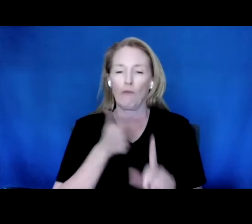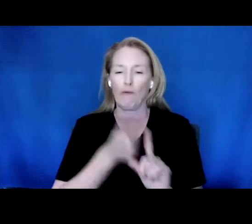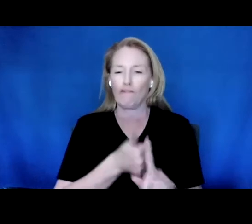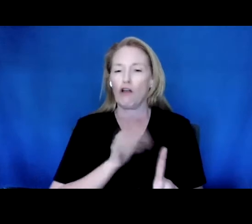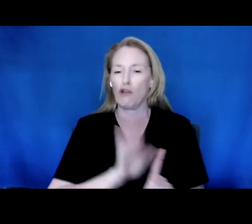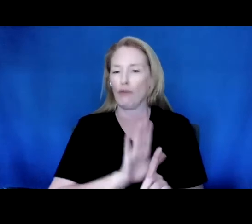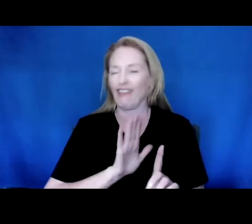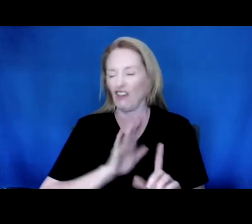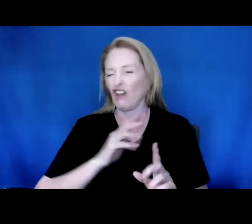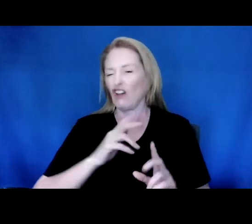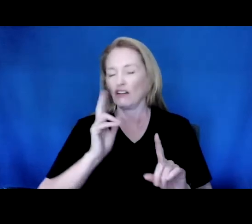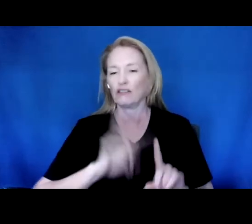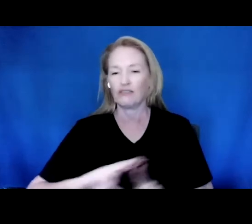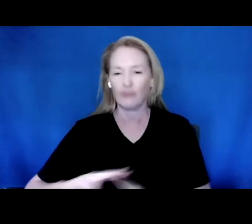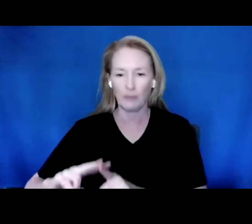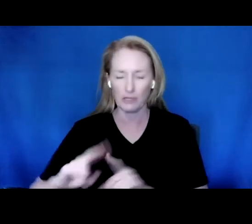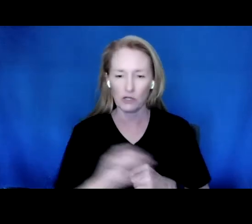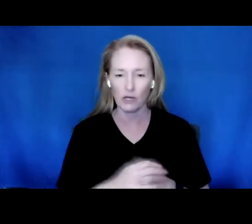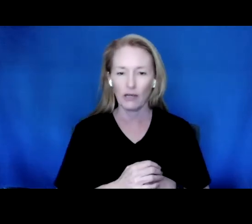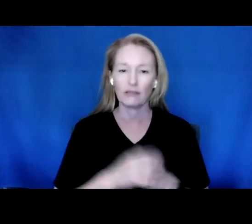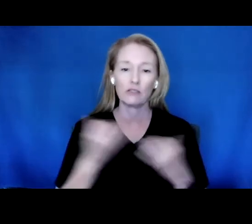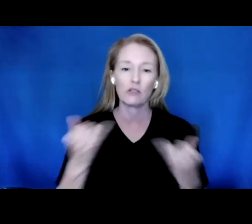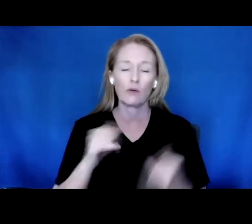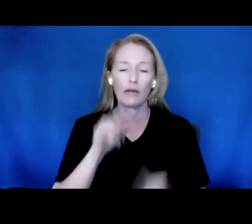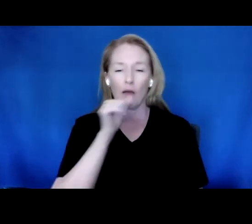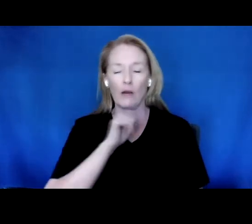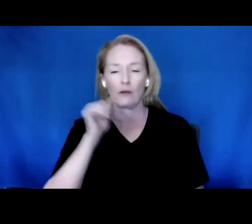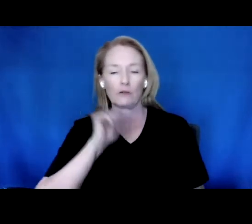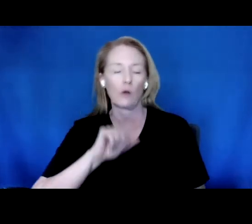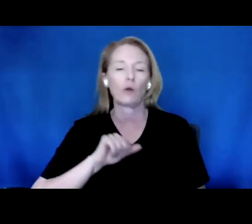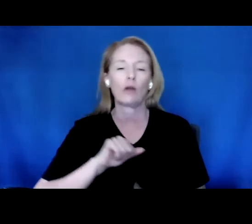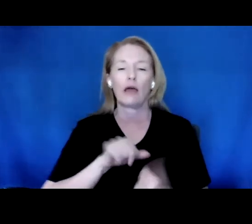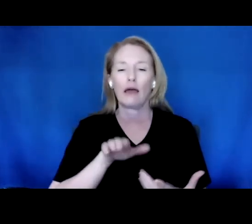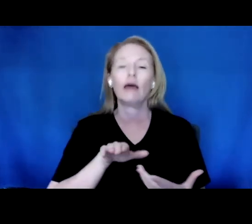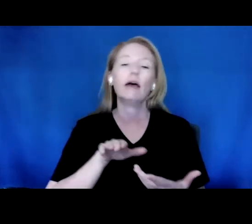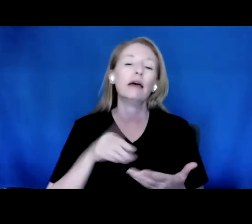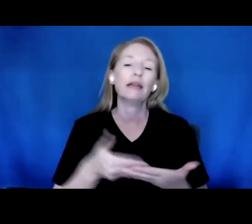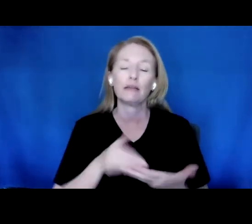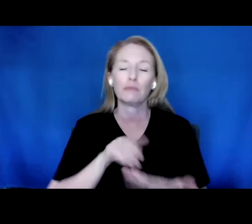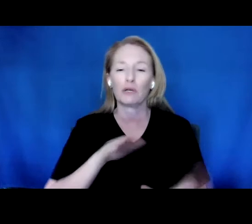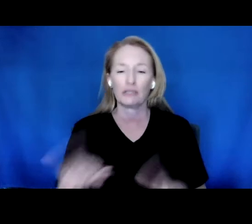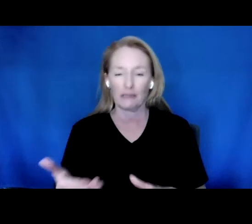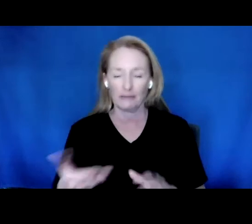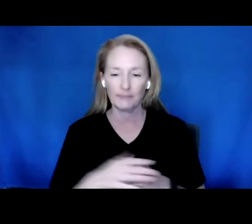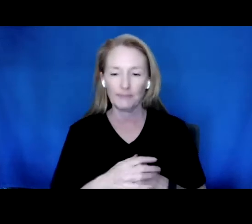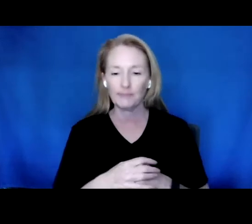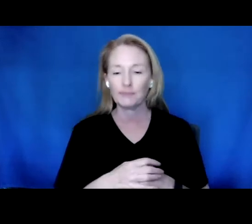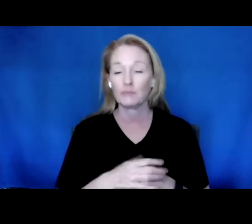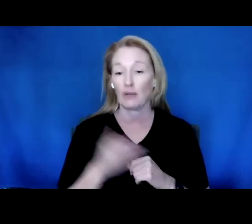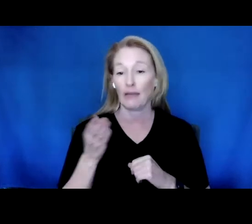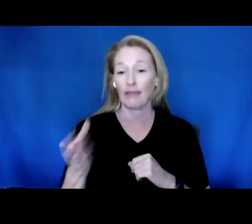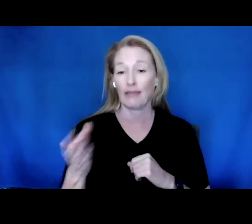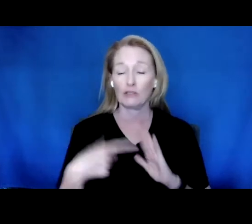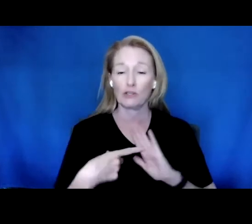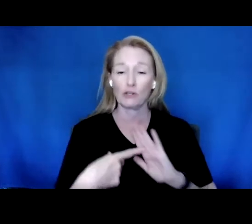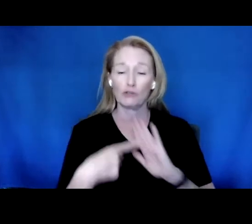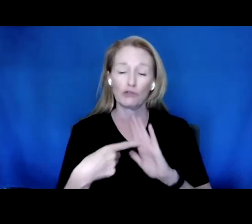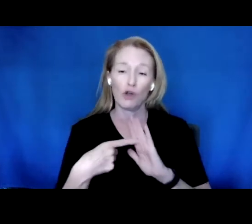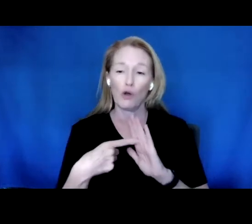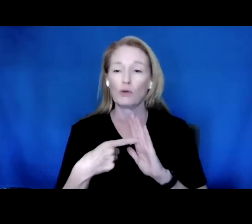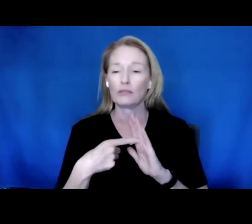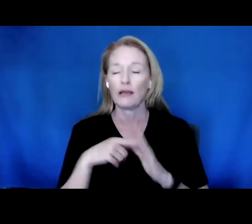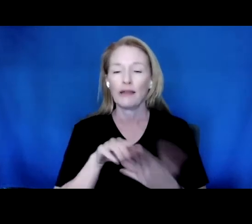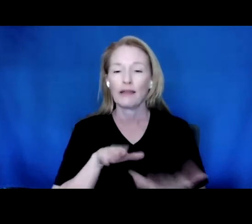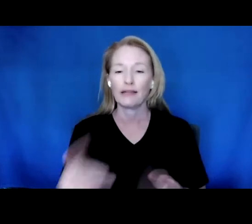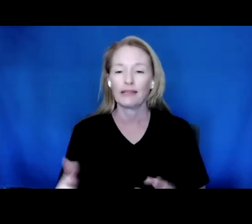Right, so on to the Arizona mortality rates. So this figure depicts the infant mortality rate per